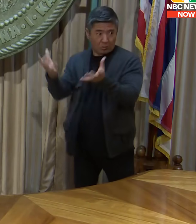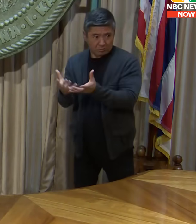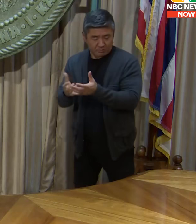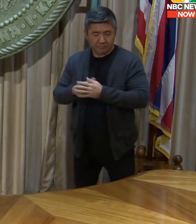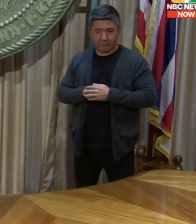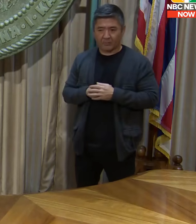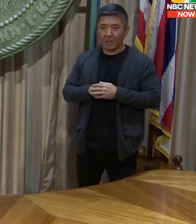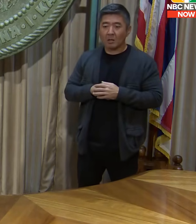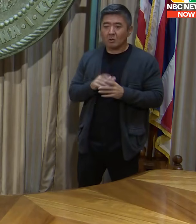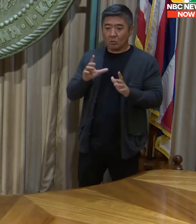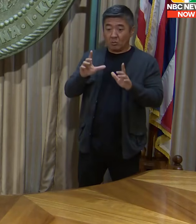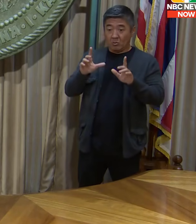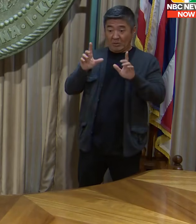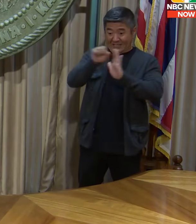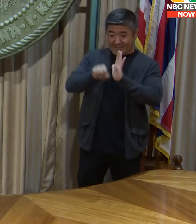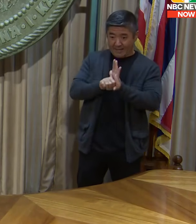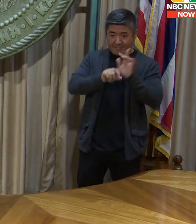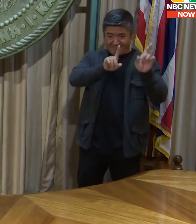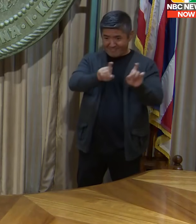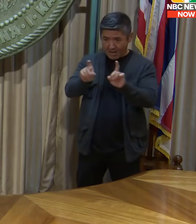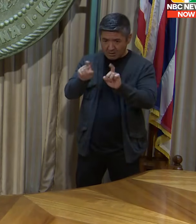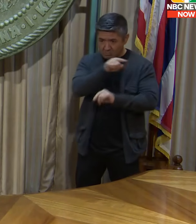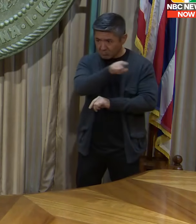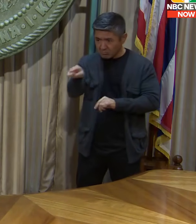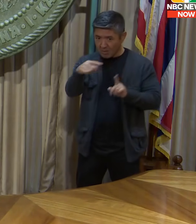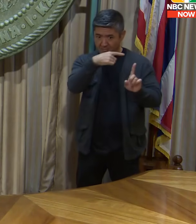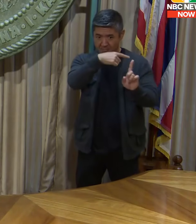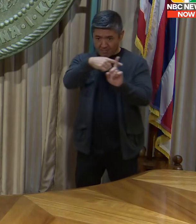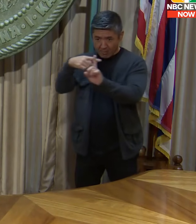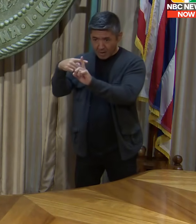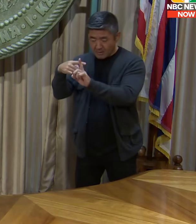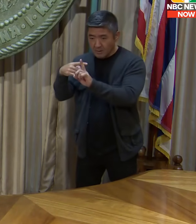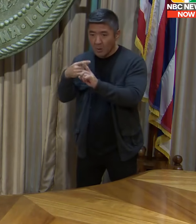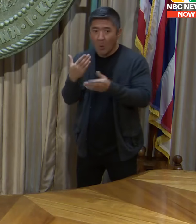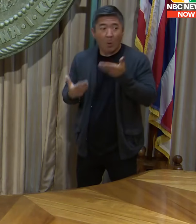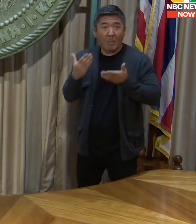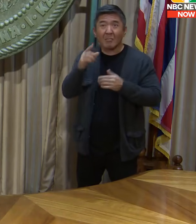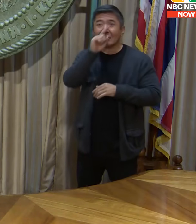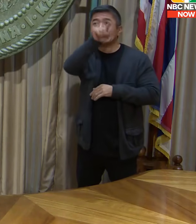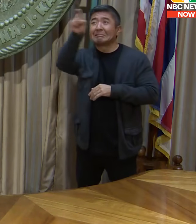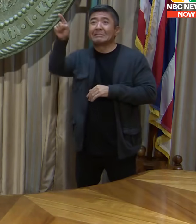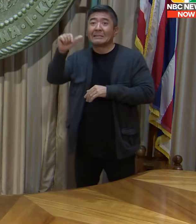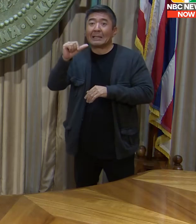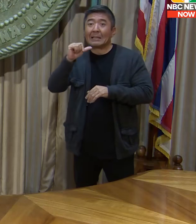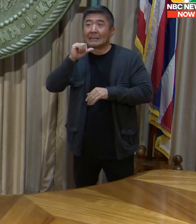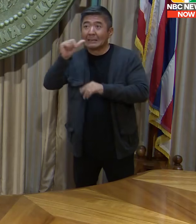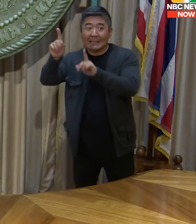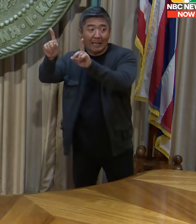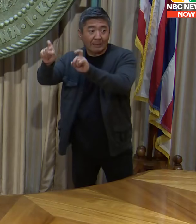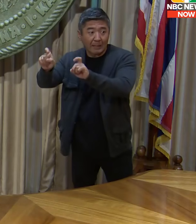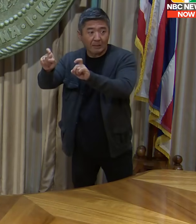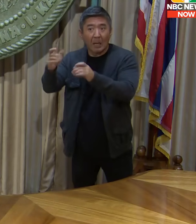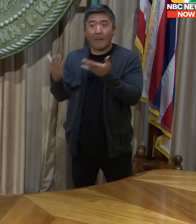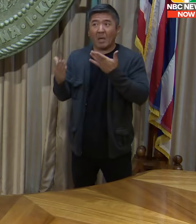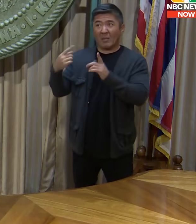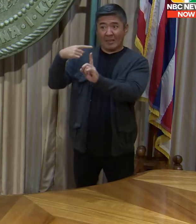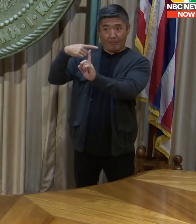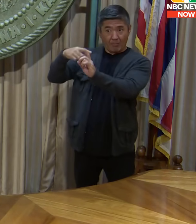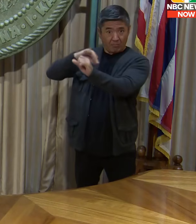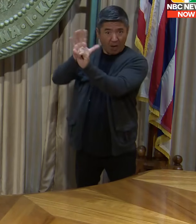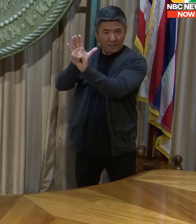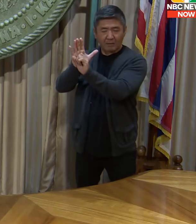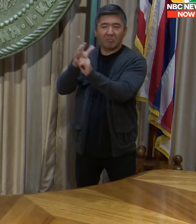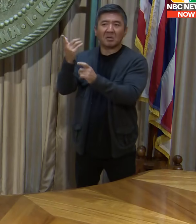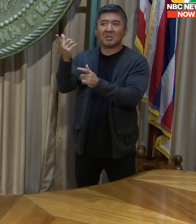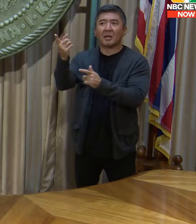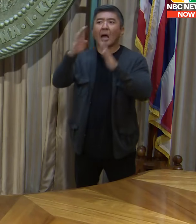tested positive here in our state, and maybe some of the gap where people might not have been tested but are positive and resting at home and recovering. So we